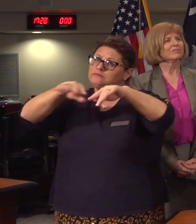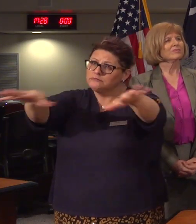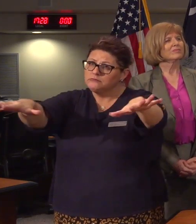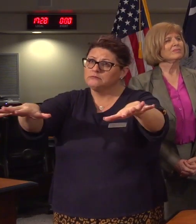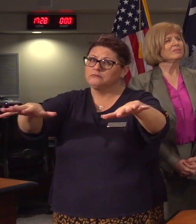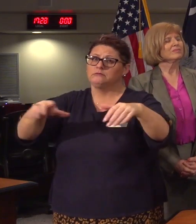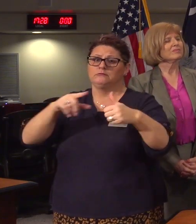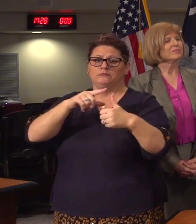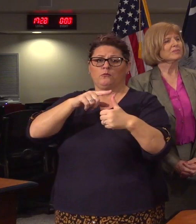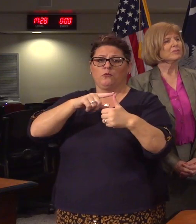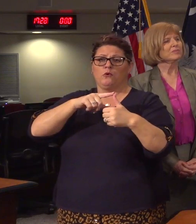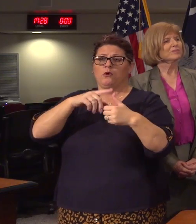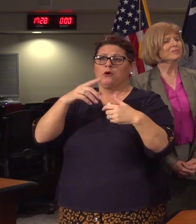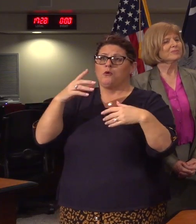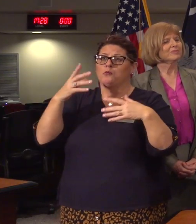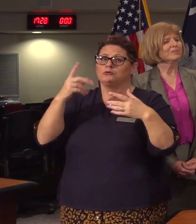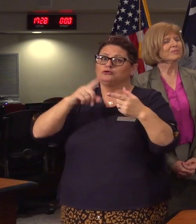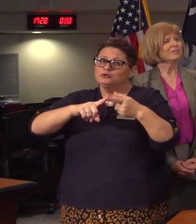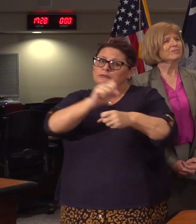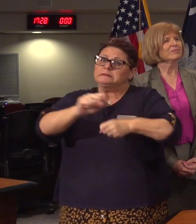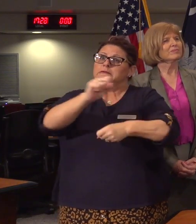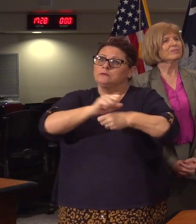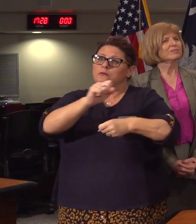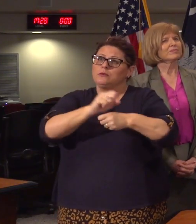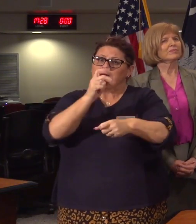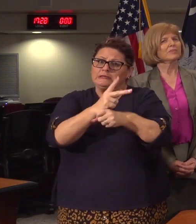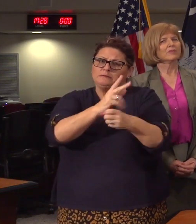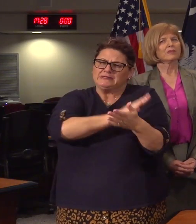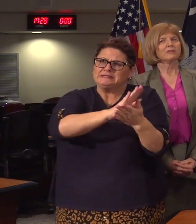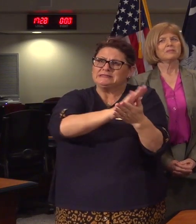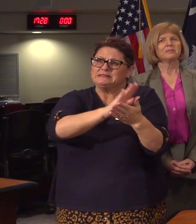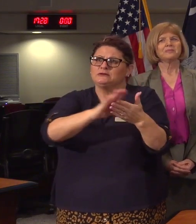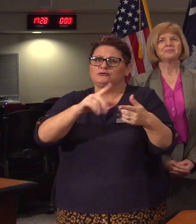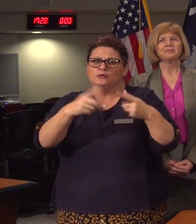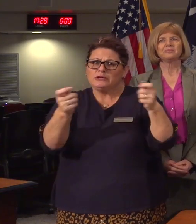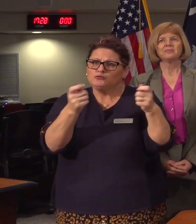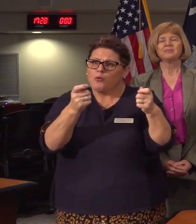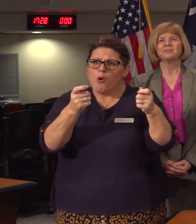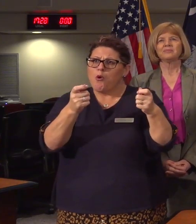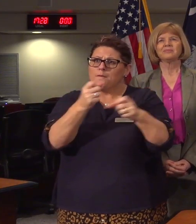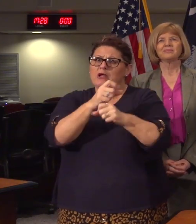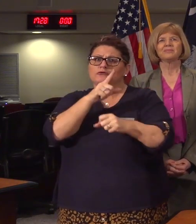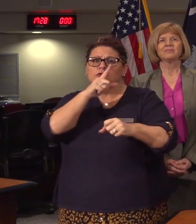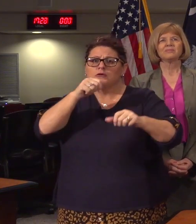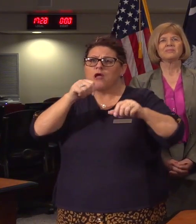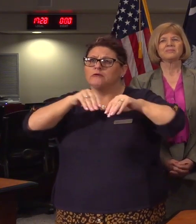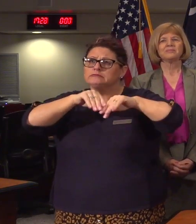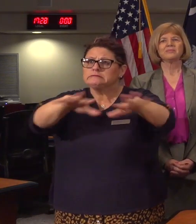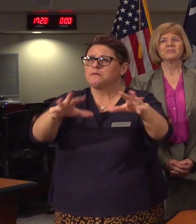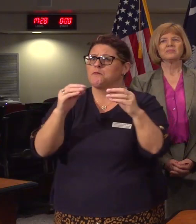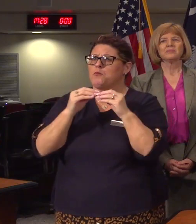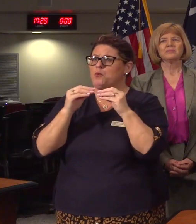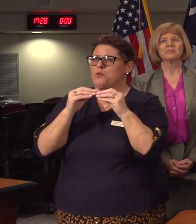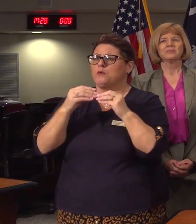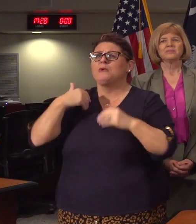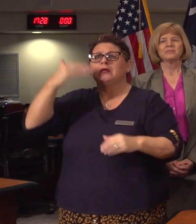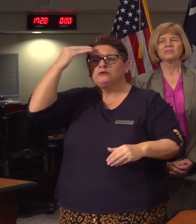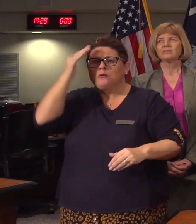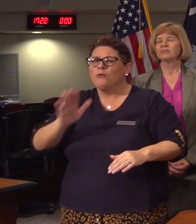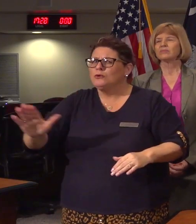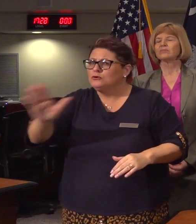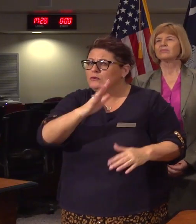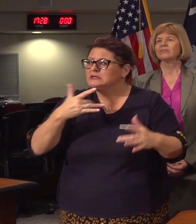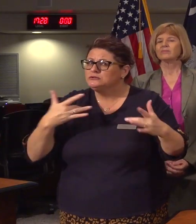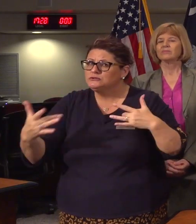includes working to control spread and measures that best protect all individuals. We know that many residents are